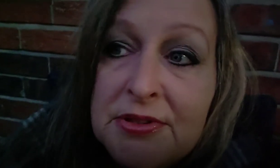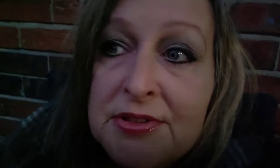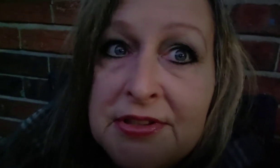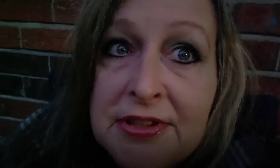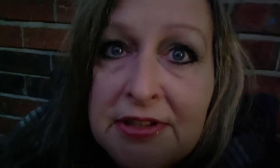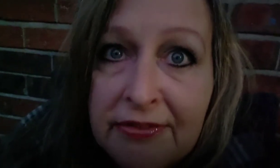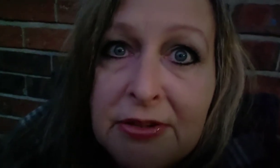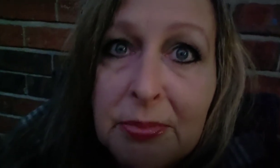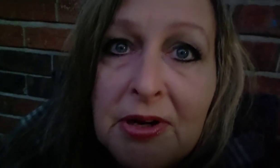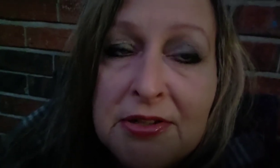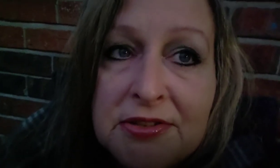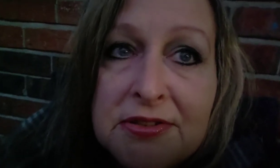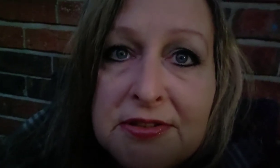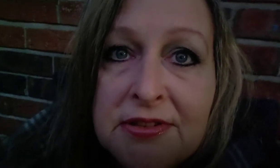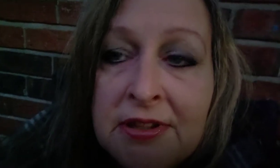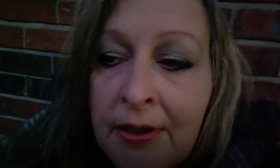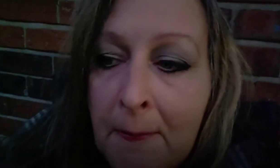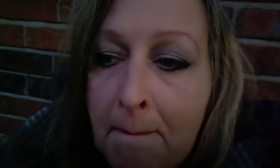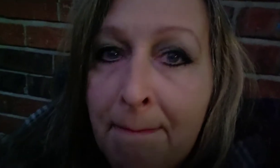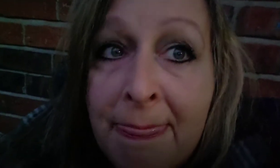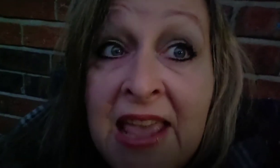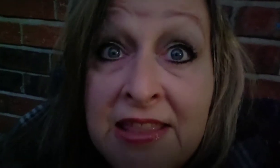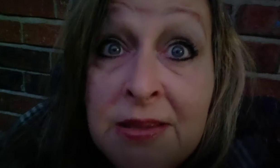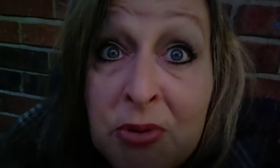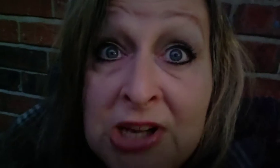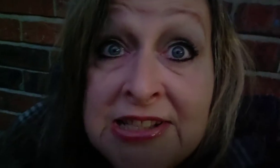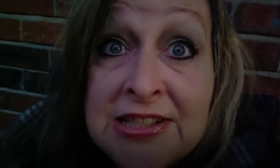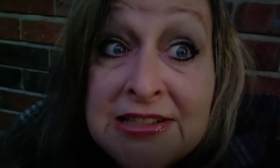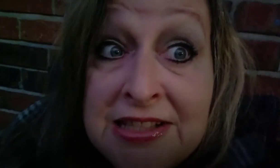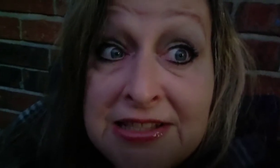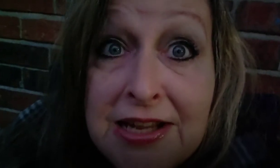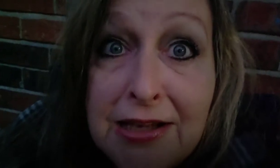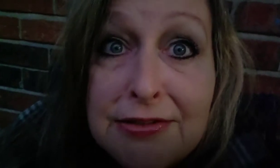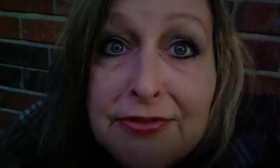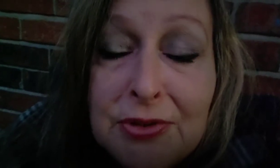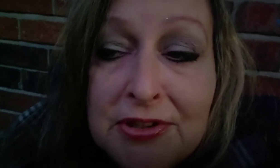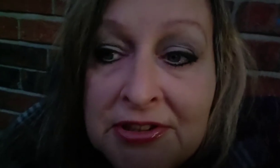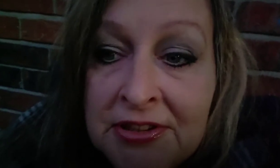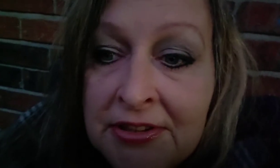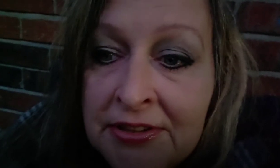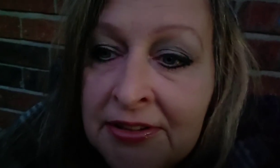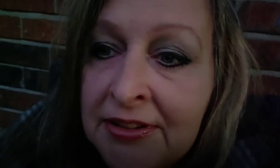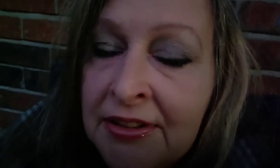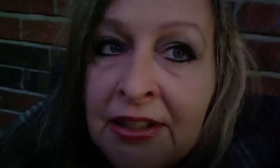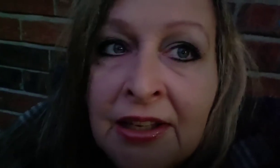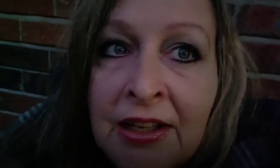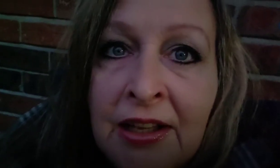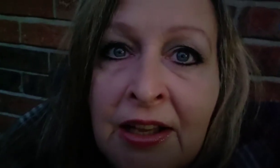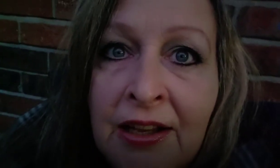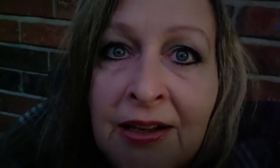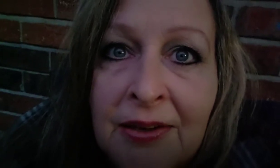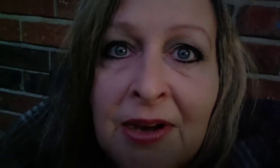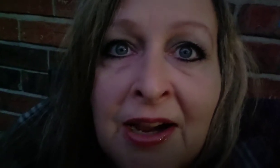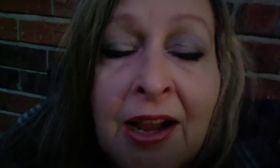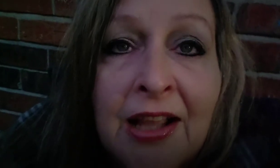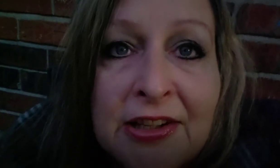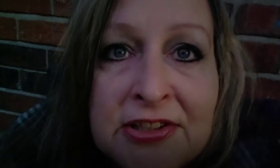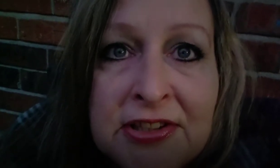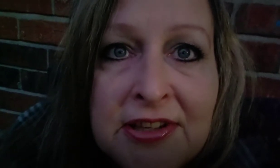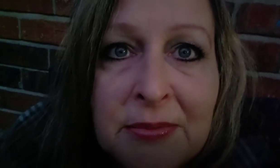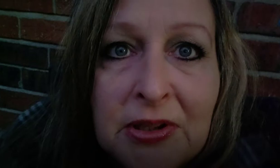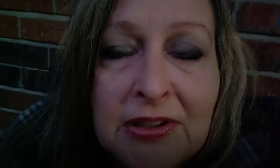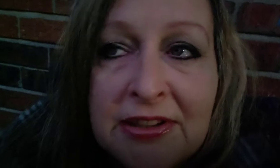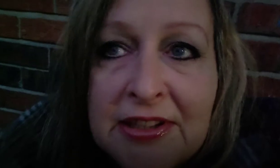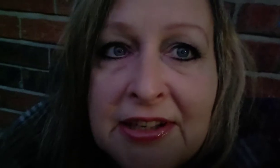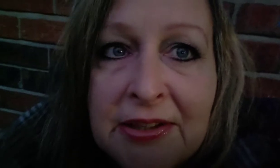St. Louis, and then Governor Parsons, and then the president and his task force. And oh, I